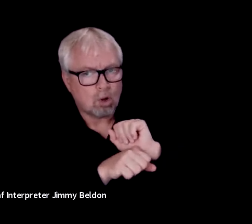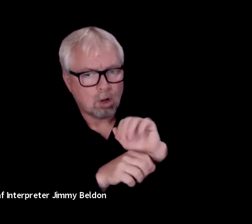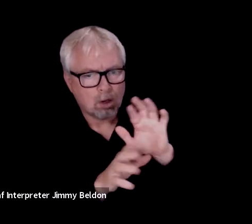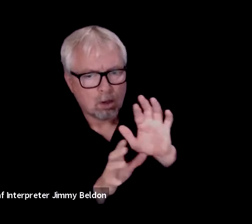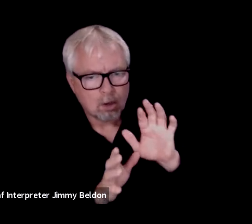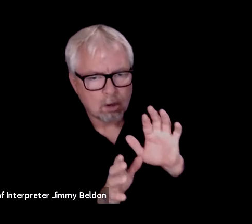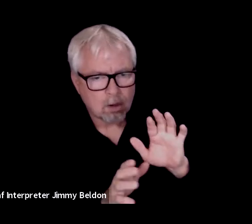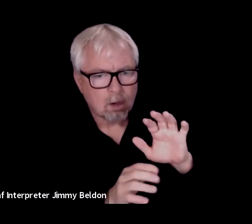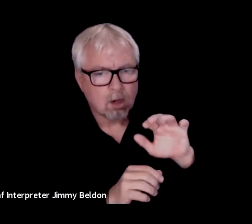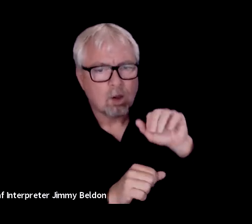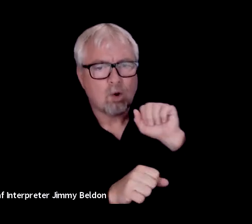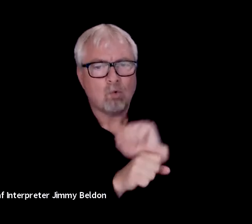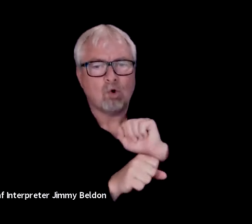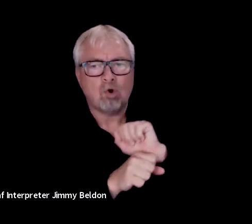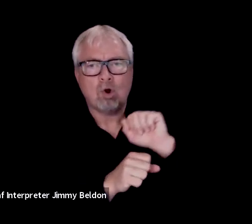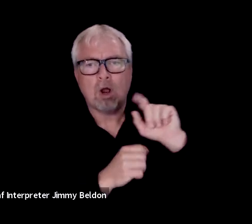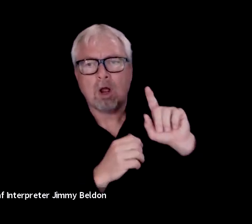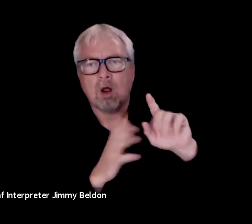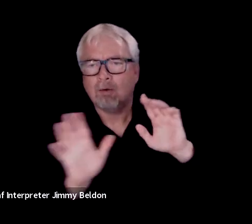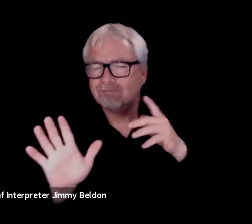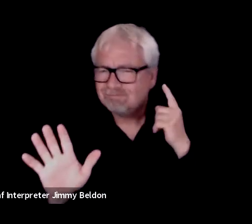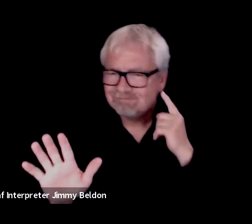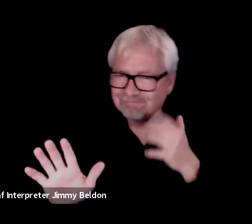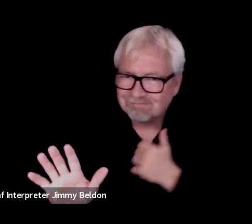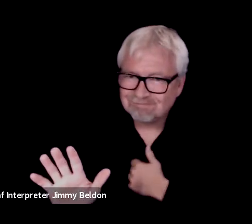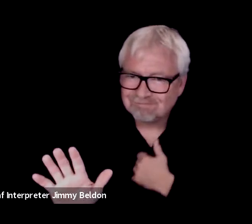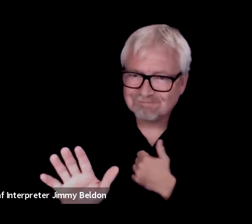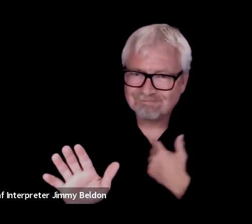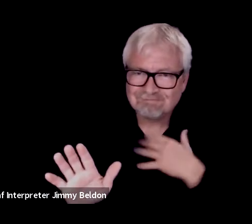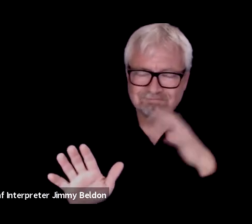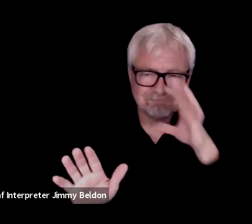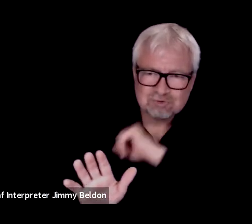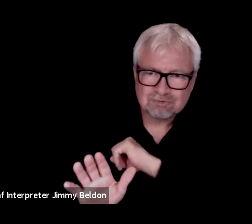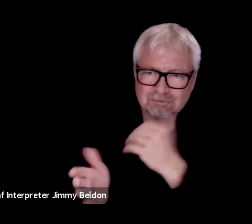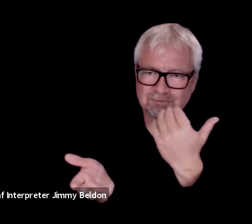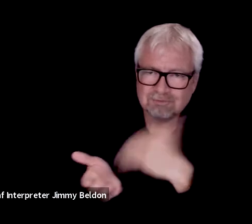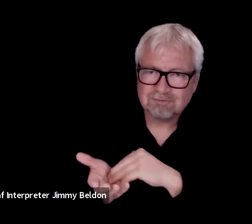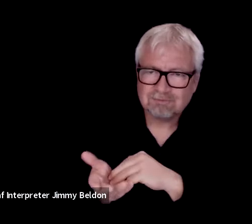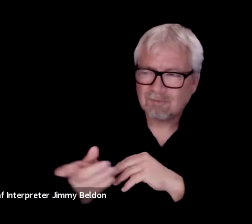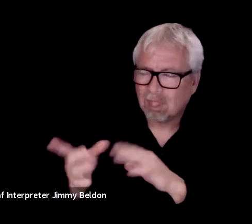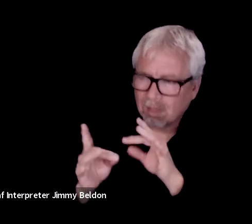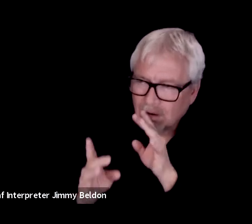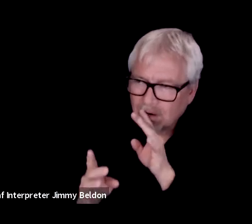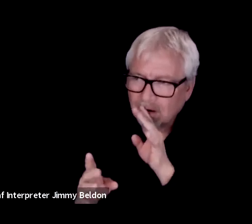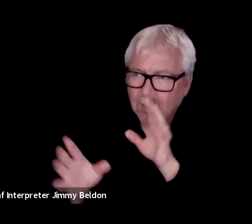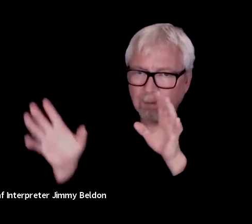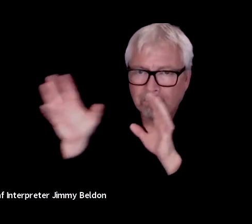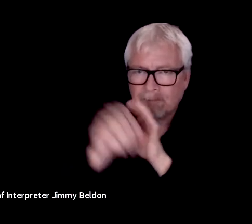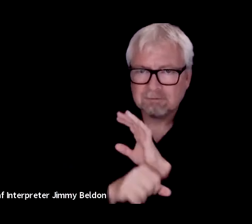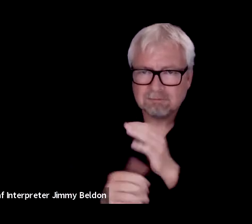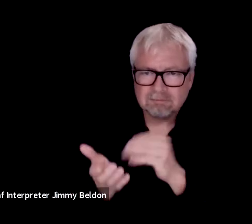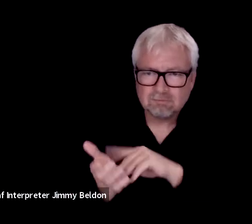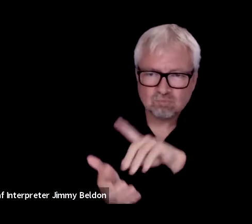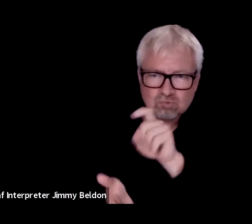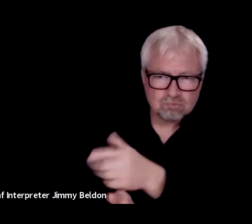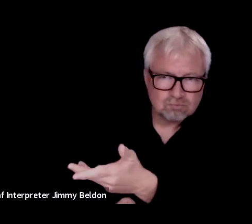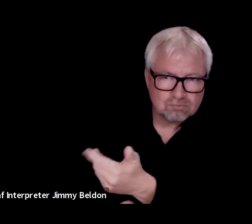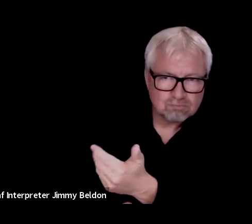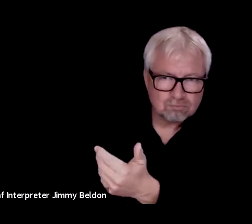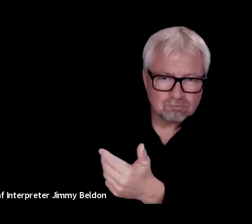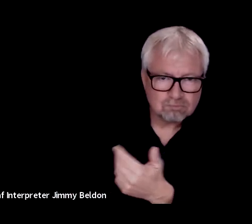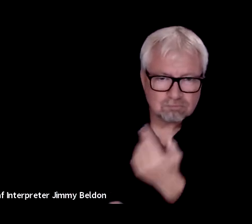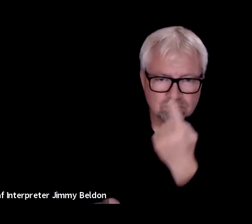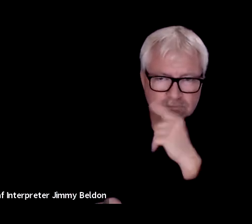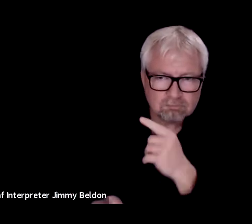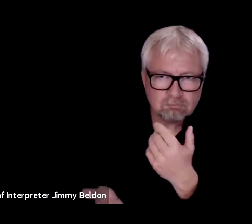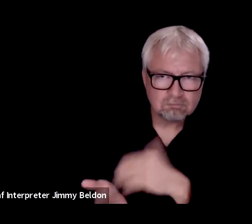I'm sorry, Catherine, we missed the first part of your question. Oh, I think you're sorry. asking about the kind of a more quantified answer to what's happening in